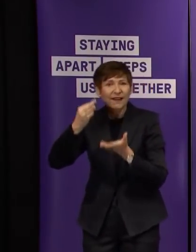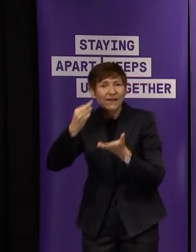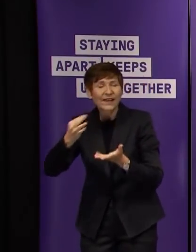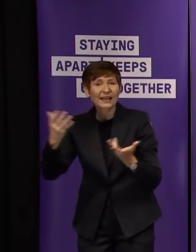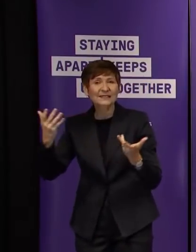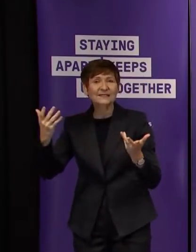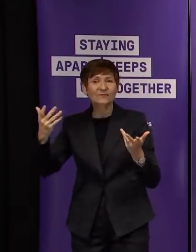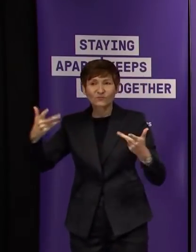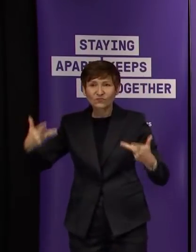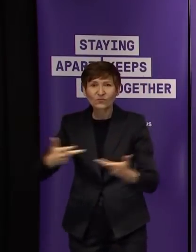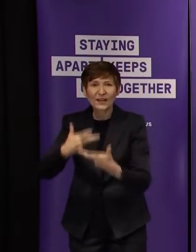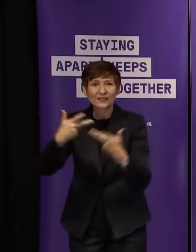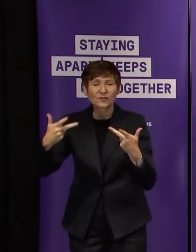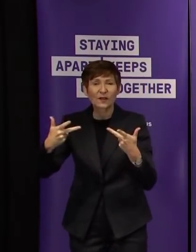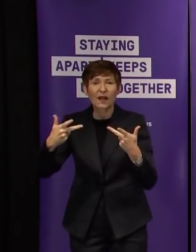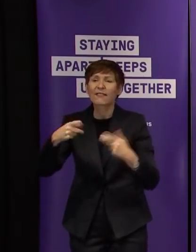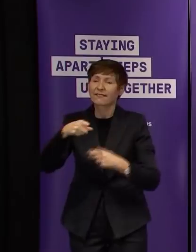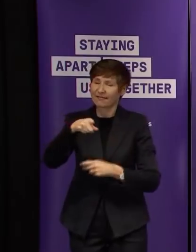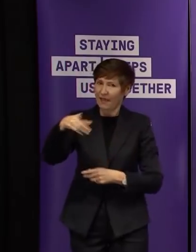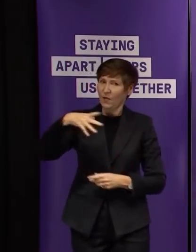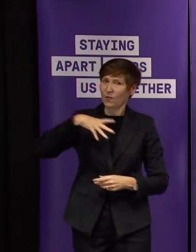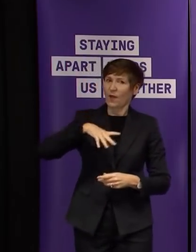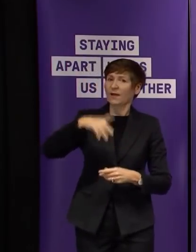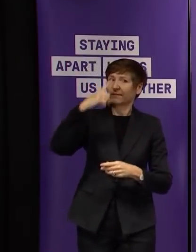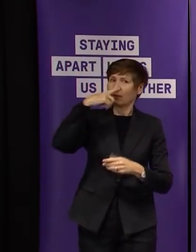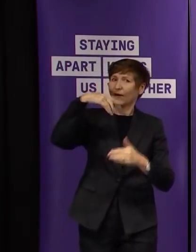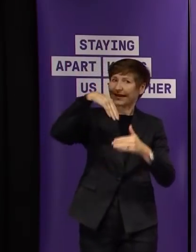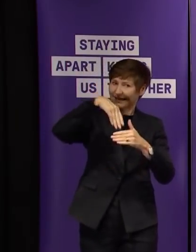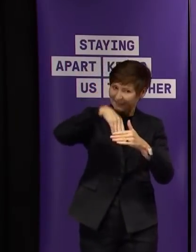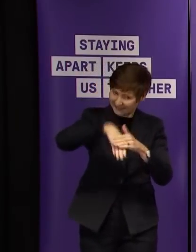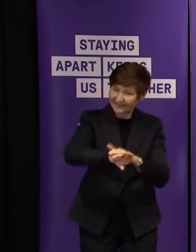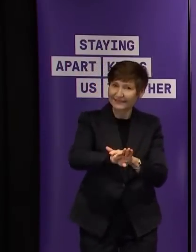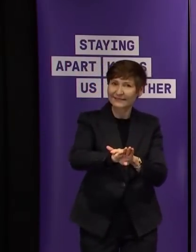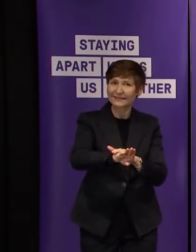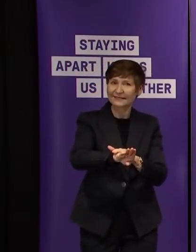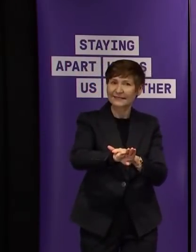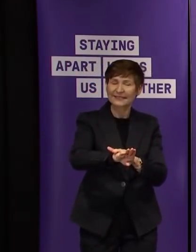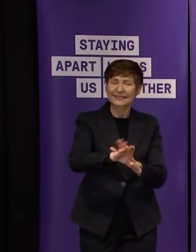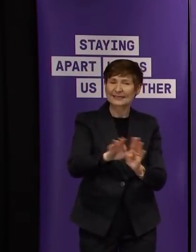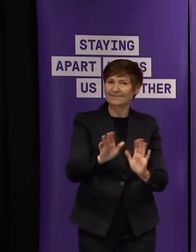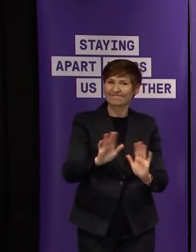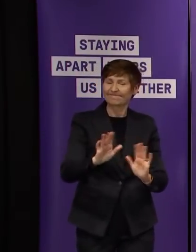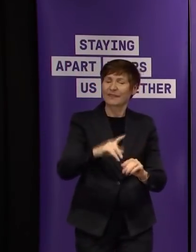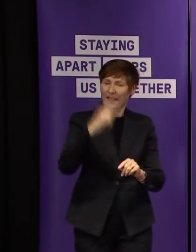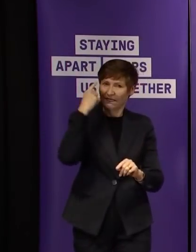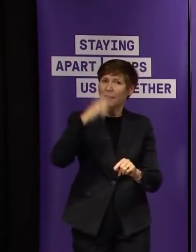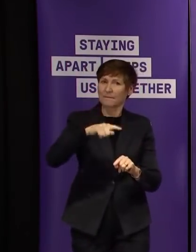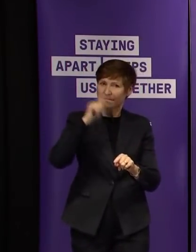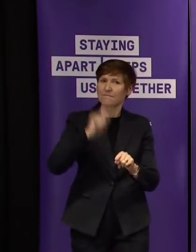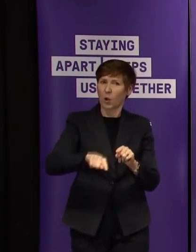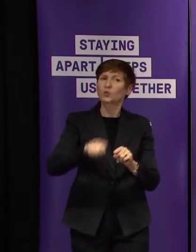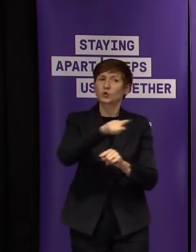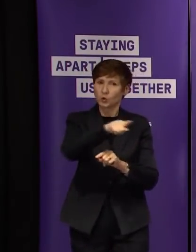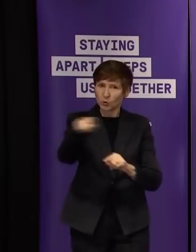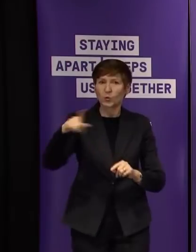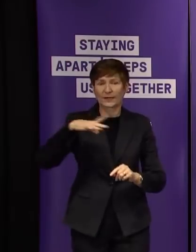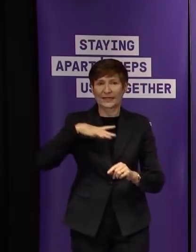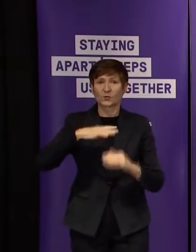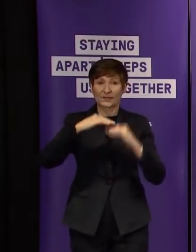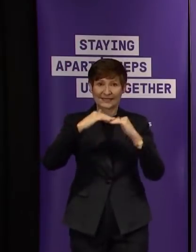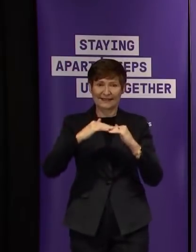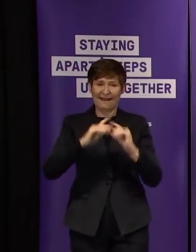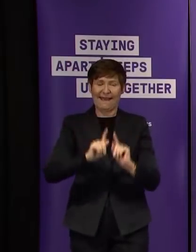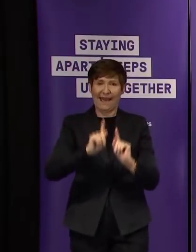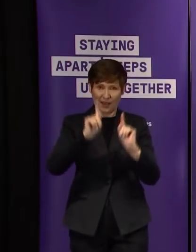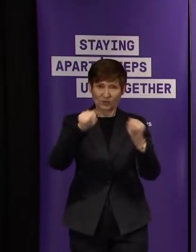possible in the first instance. There may be some of that, but it will have to be predominantly outside. I've had conversations with the Lord